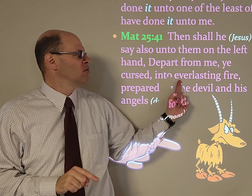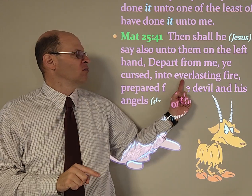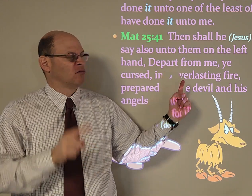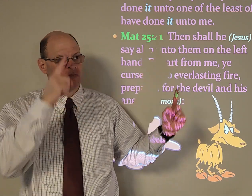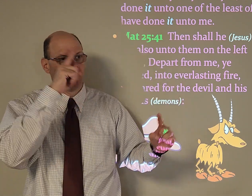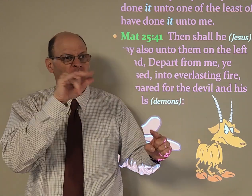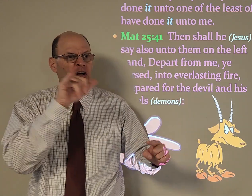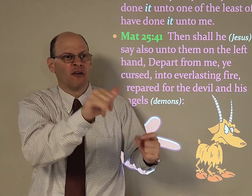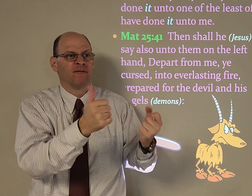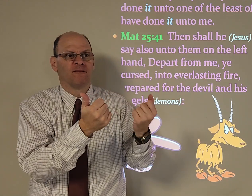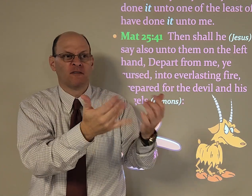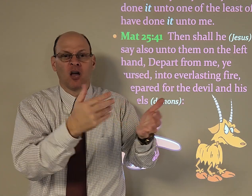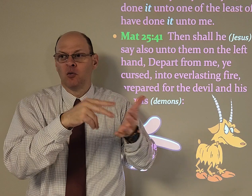Into everlasting fire,